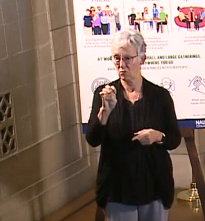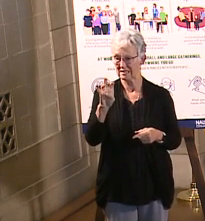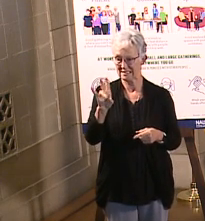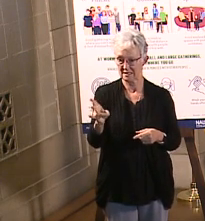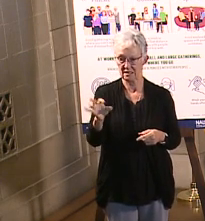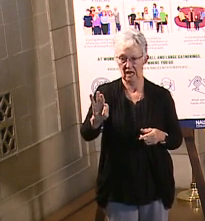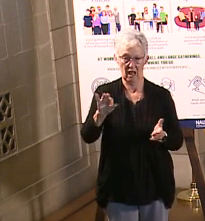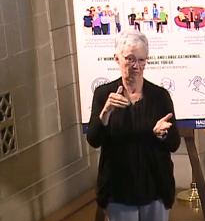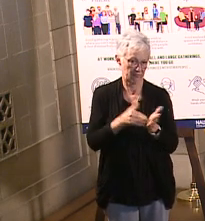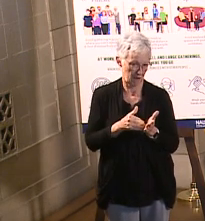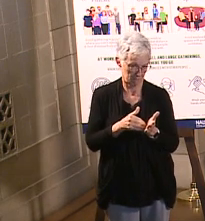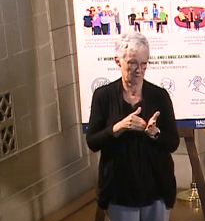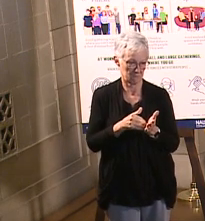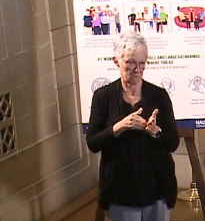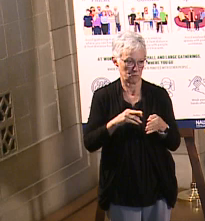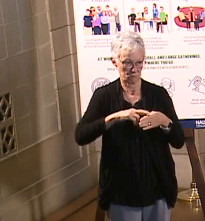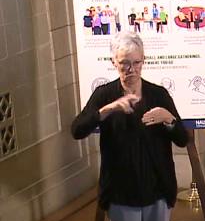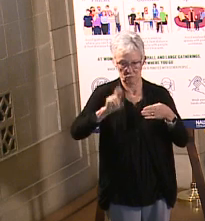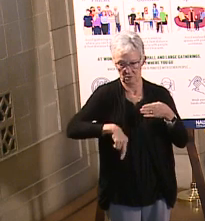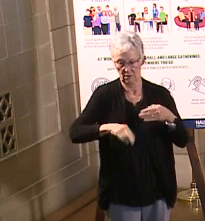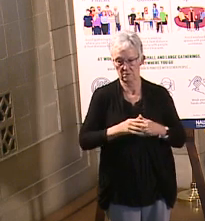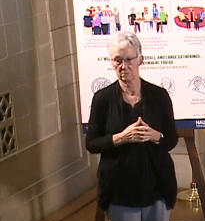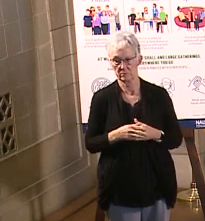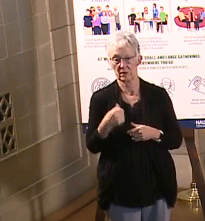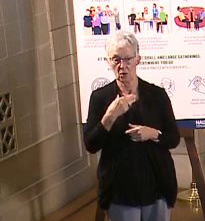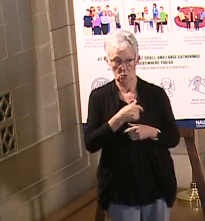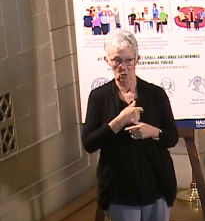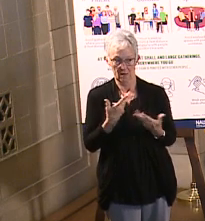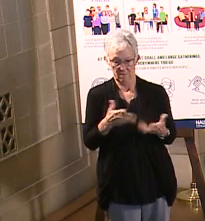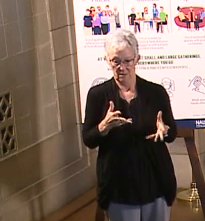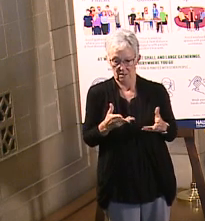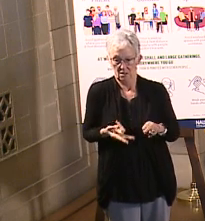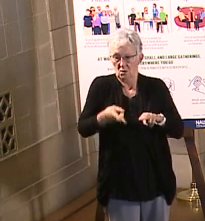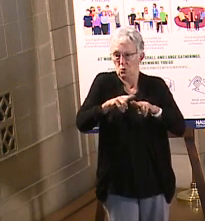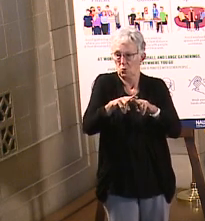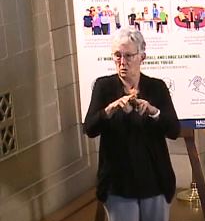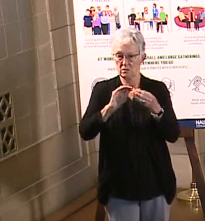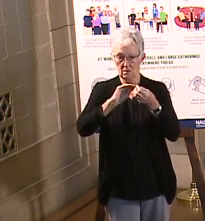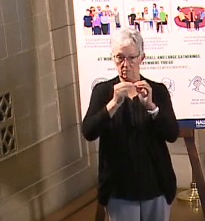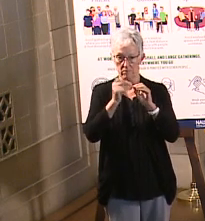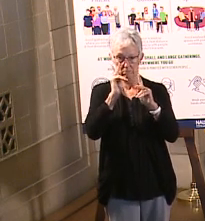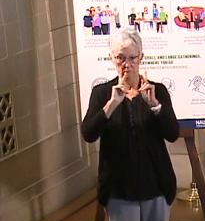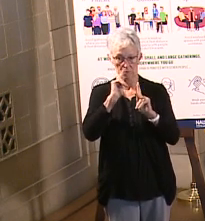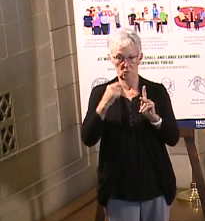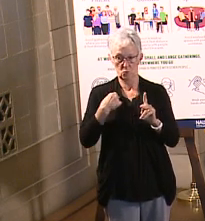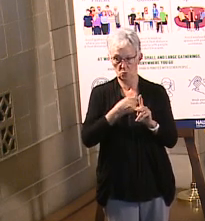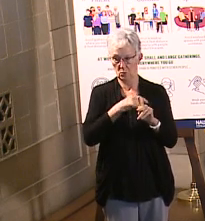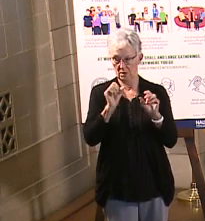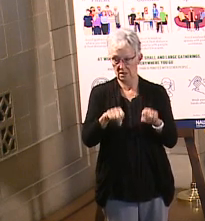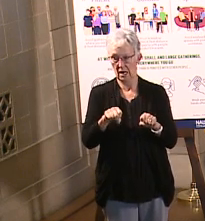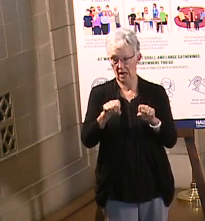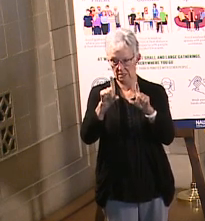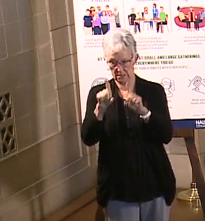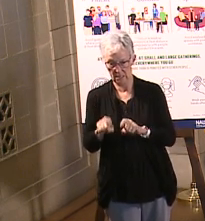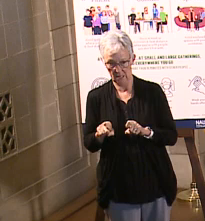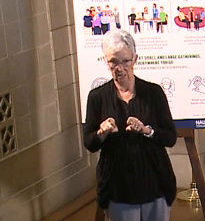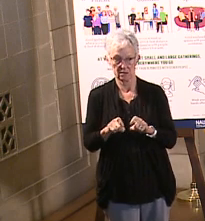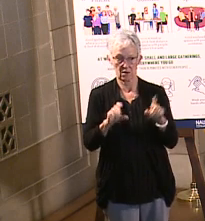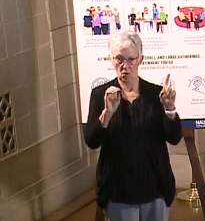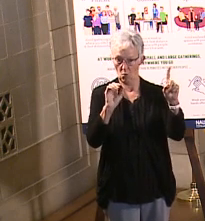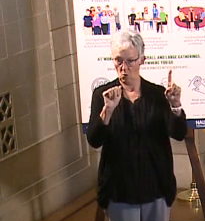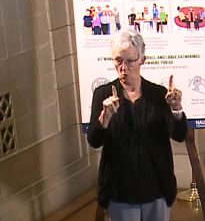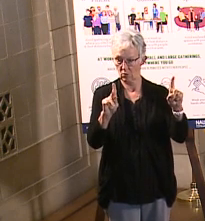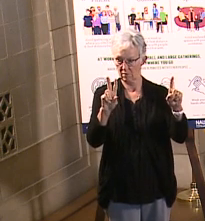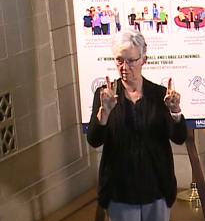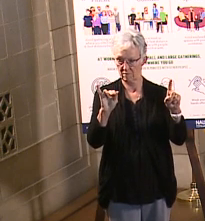increased our testing our scheduling capacity. Actually, at the Oakview Mall, it's gone from 1,200 tests a day to 1,400. So